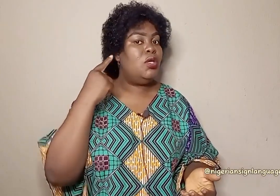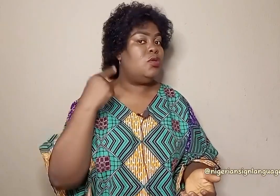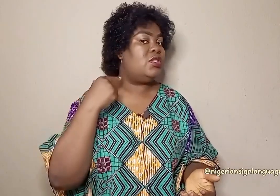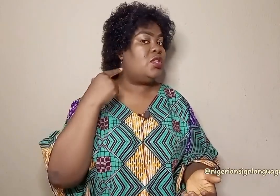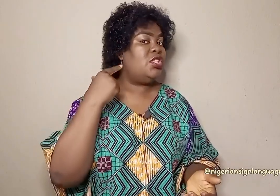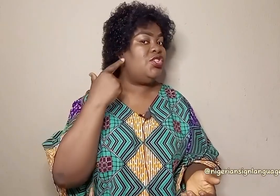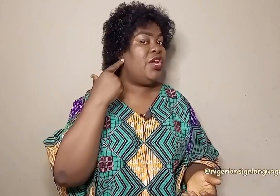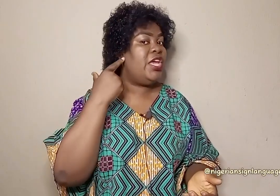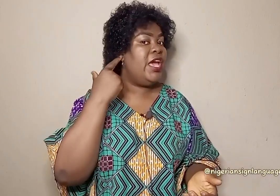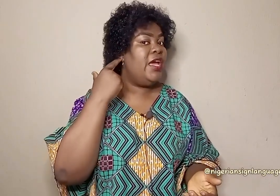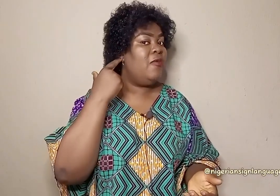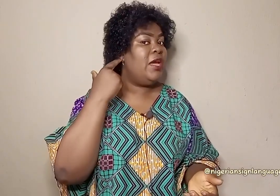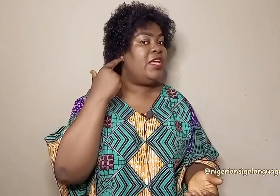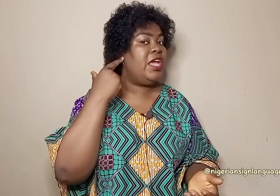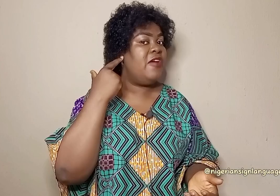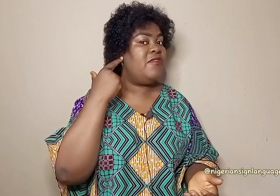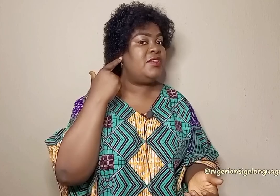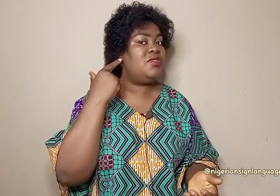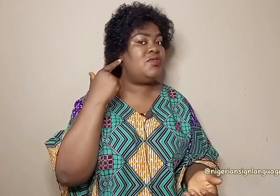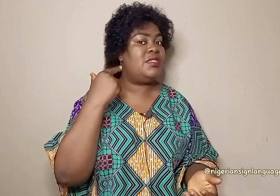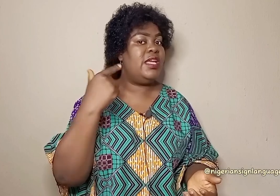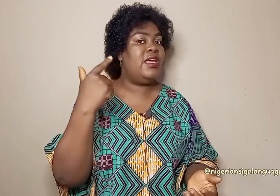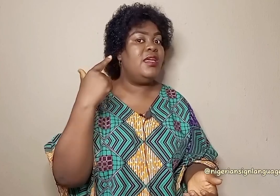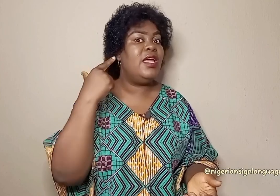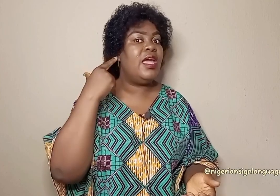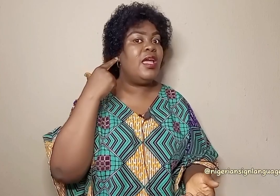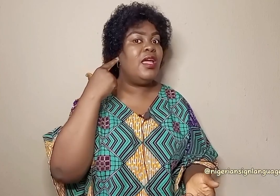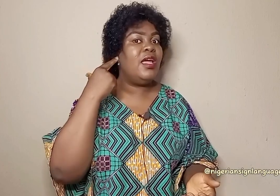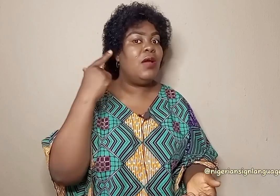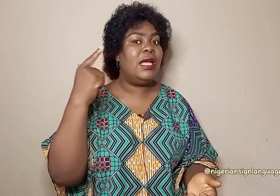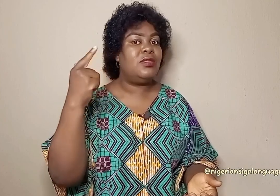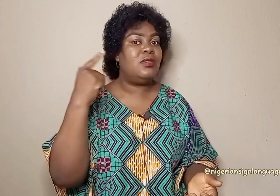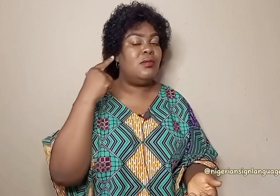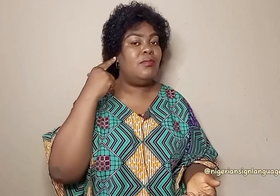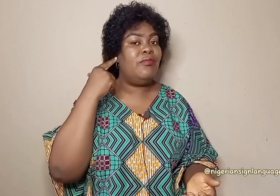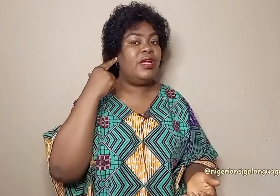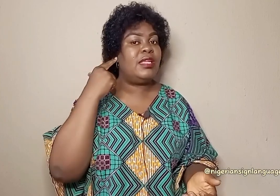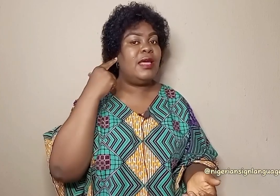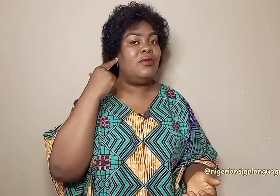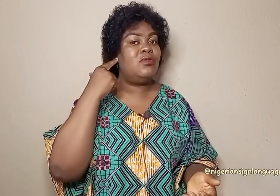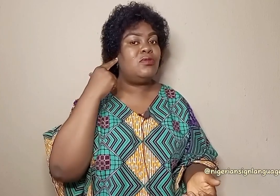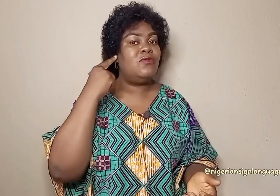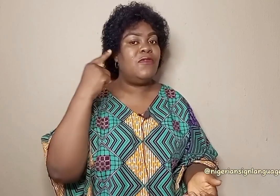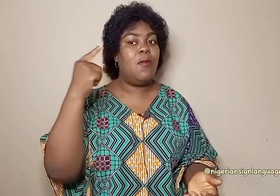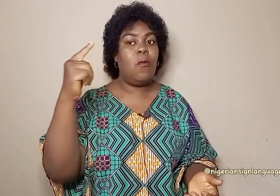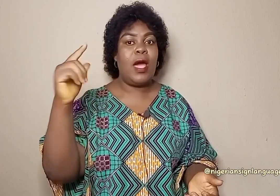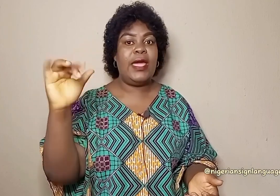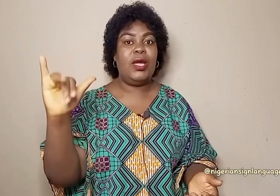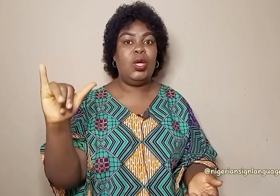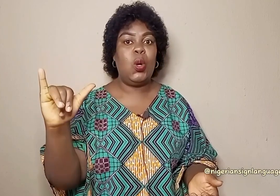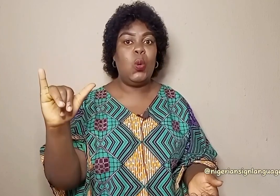you touch your ear where the earrings used to stay and bring it out to form Y.